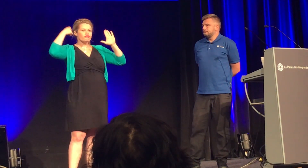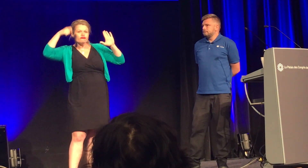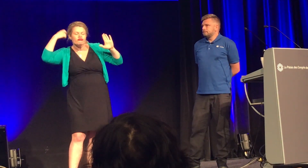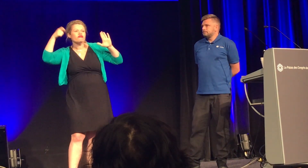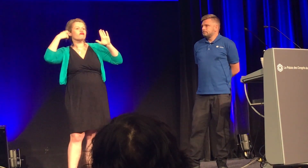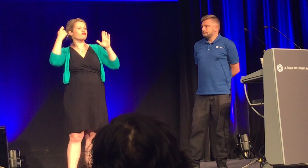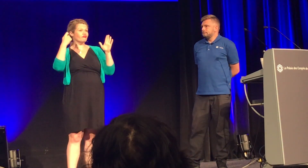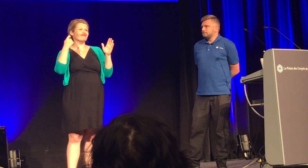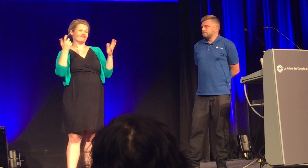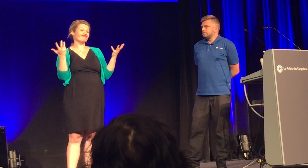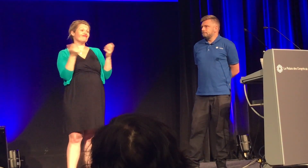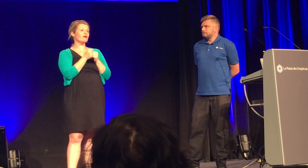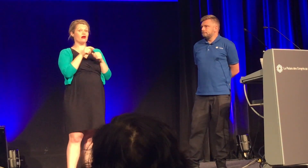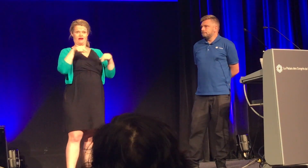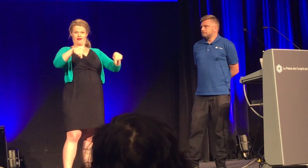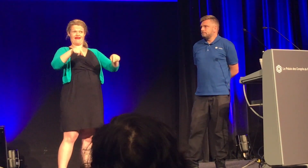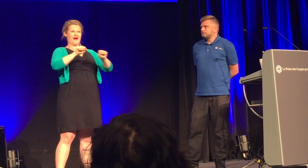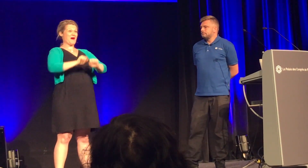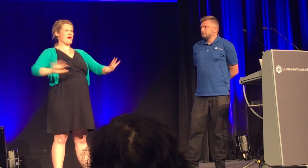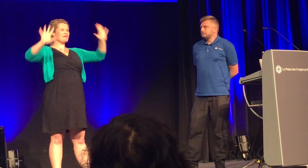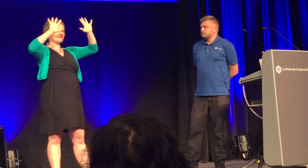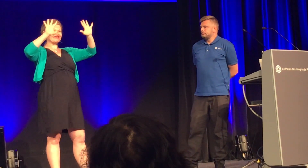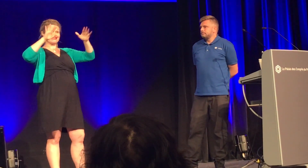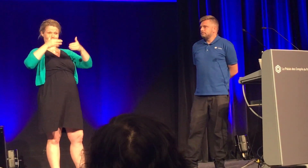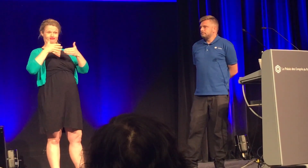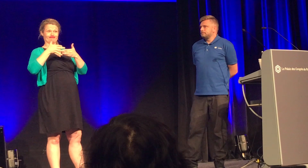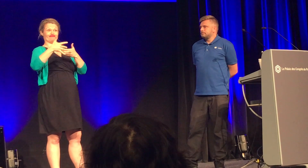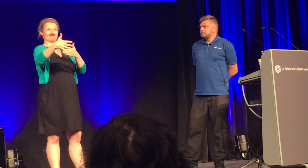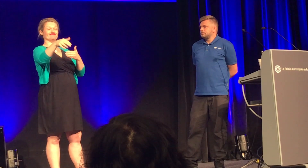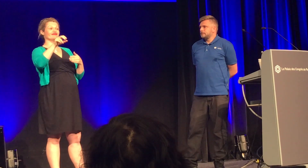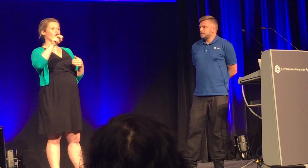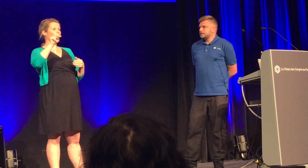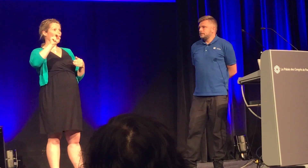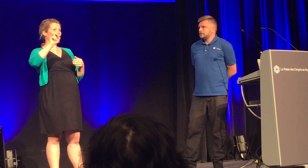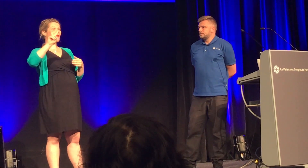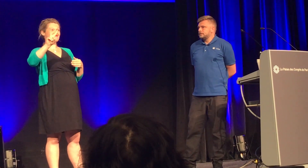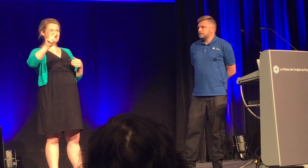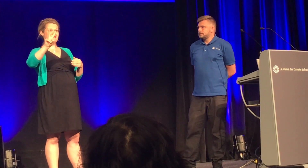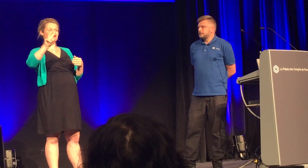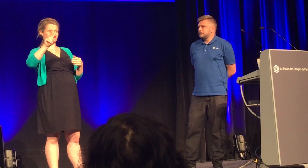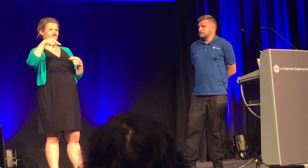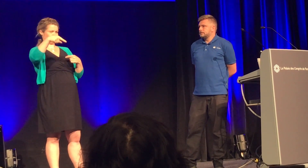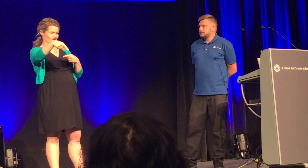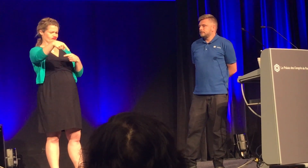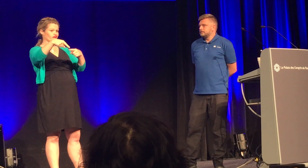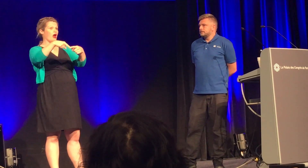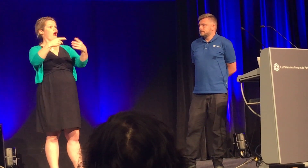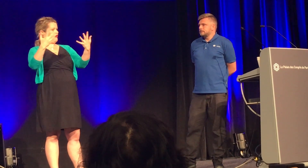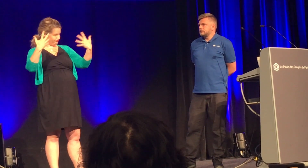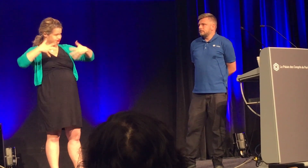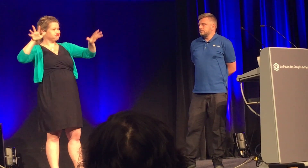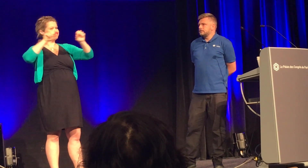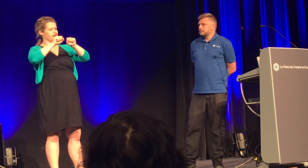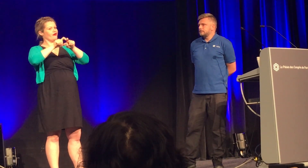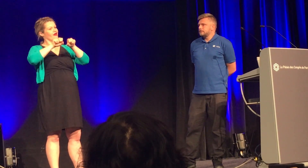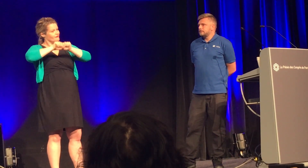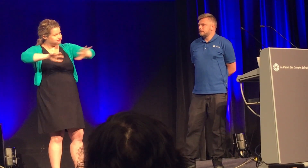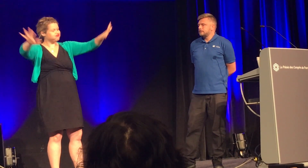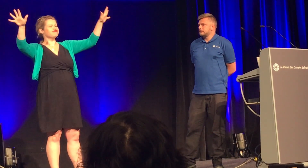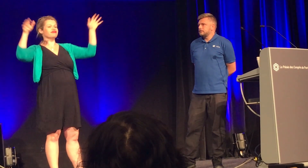together to create resources in sign language and with visually enhanced resources for the benefit of